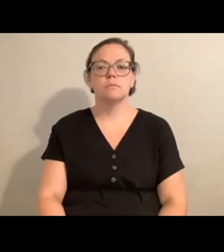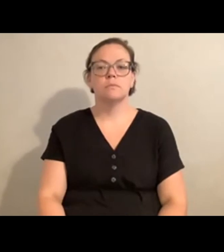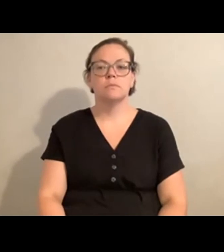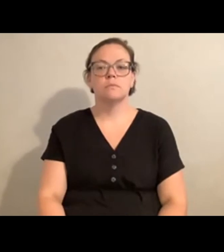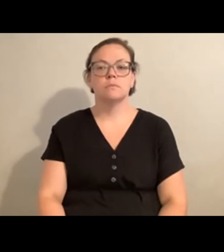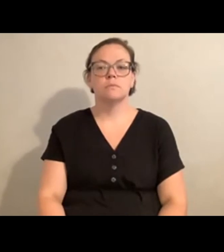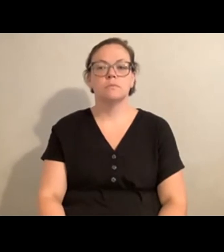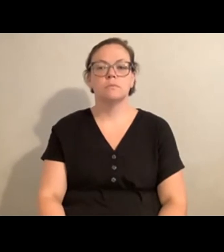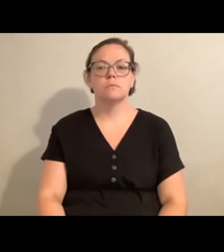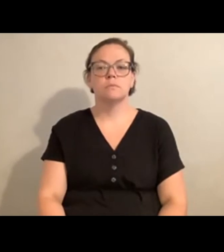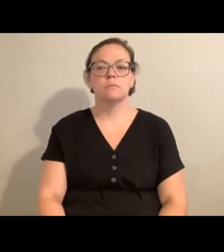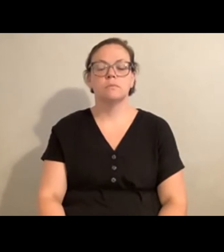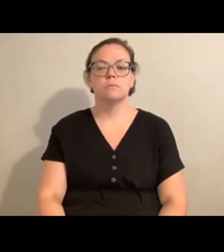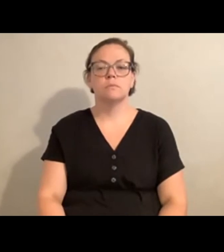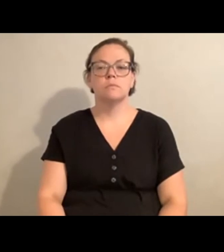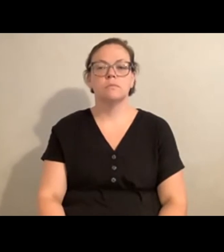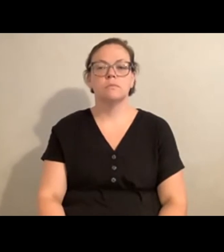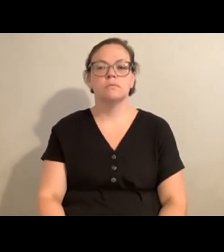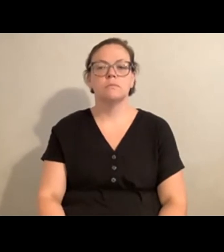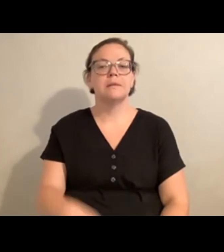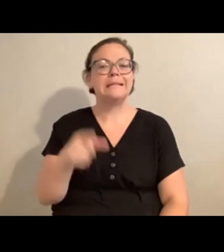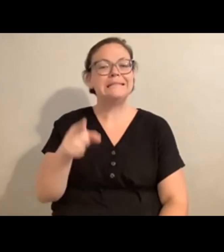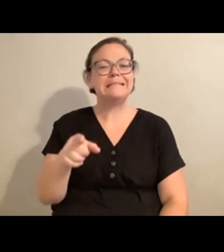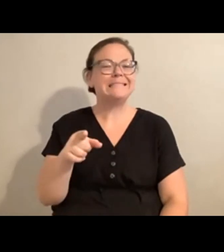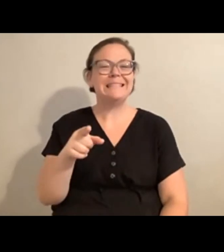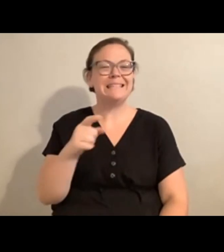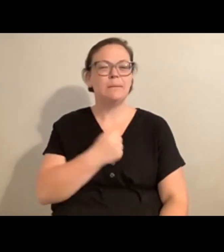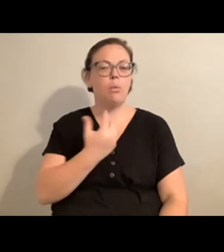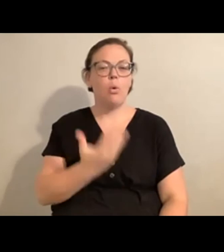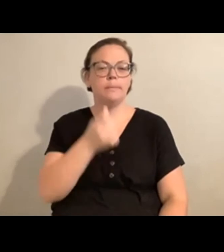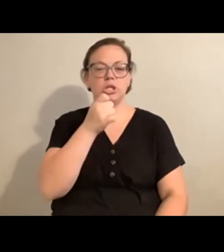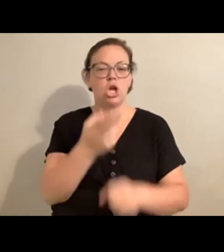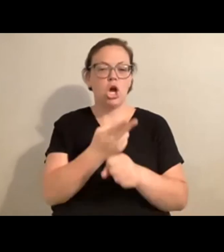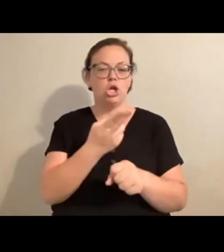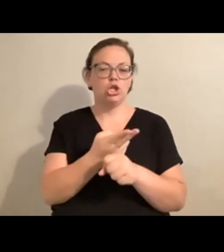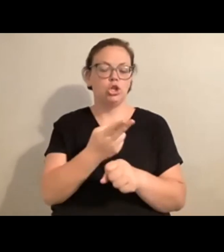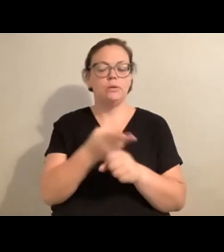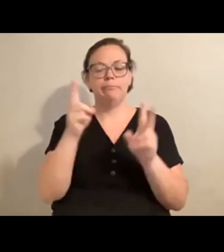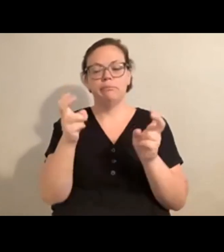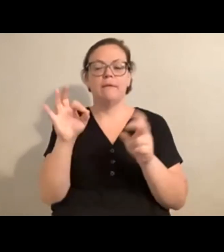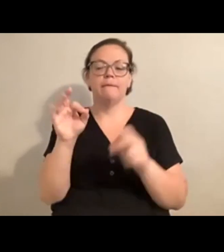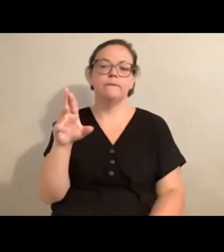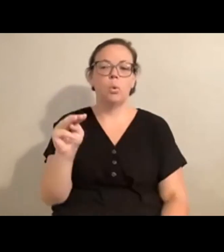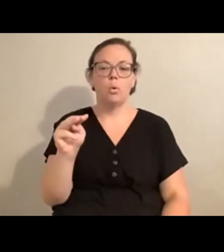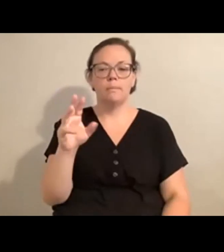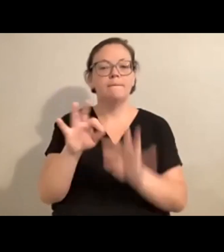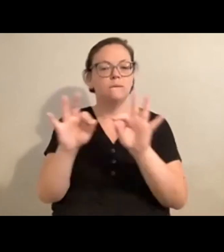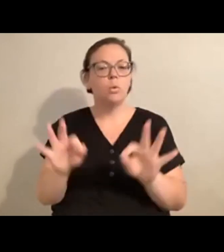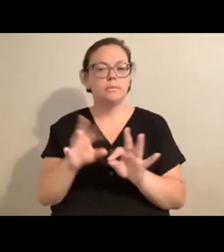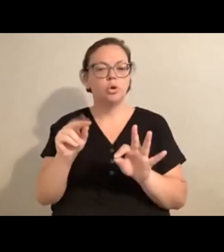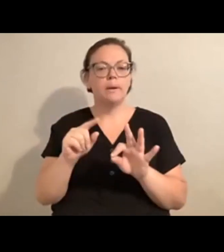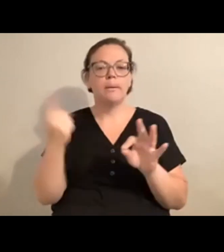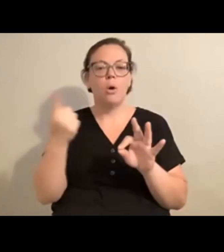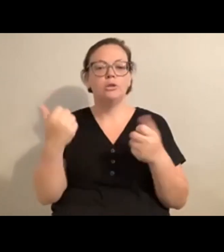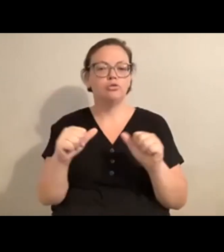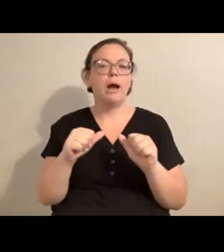So selfishly, this poem does not really, it doesn't use a form per se, but I am always trying to read Essex Hemphill